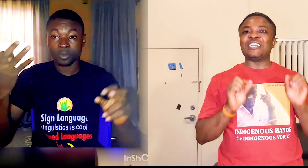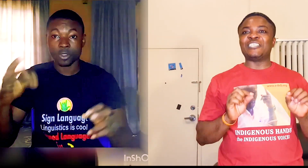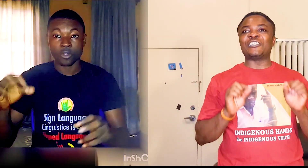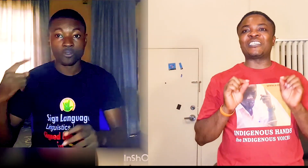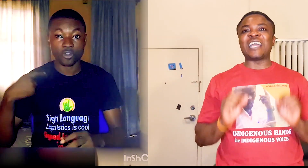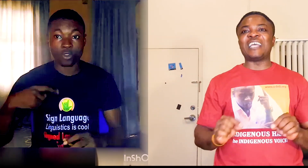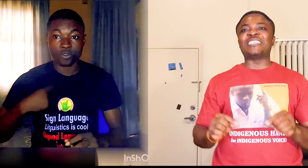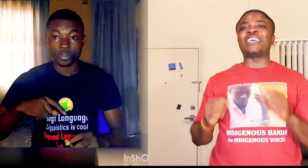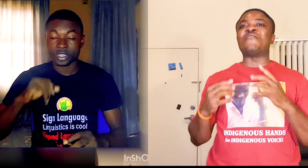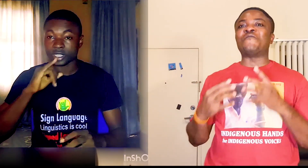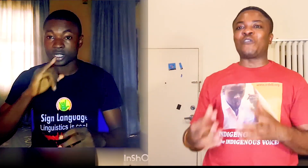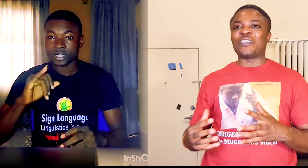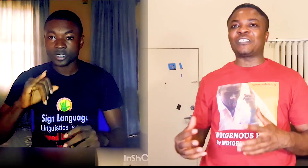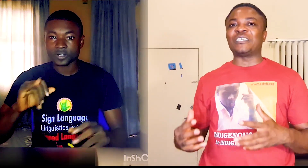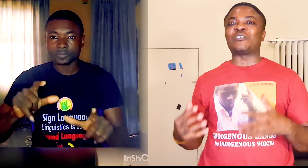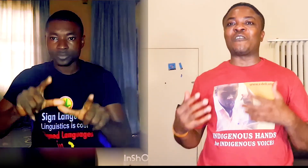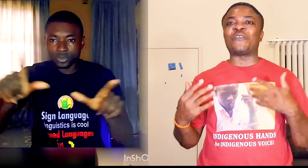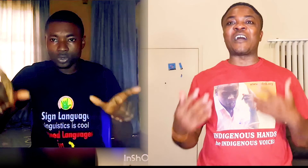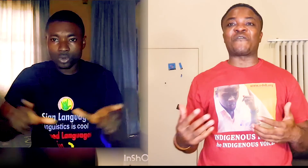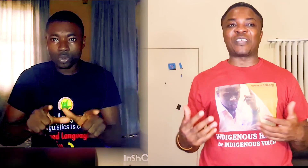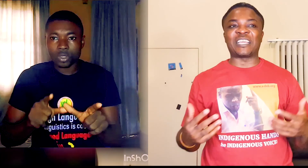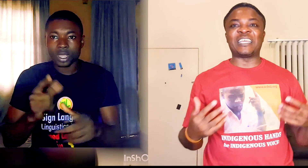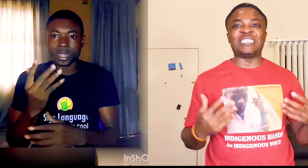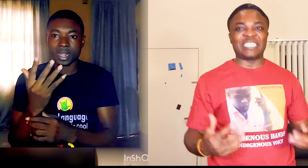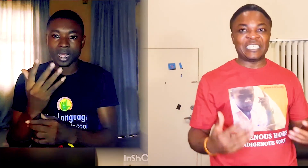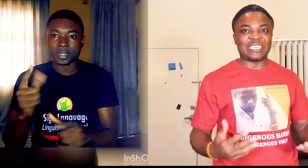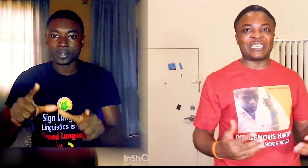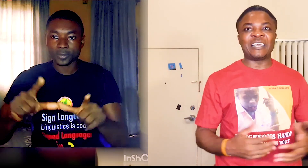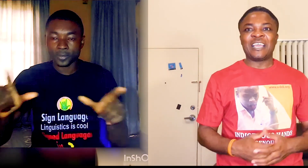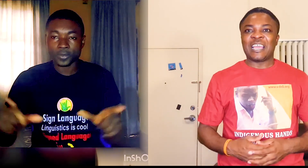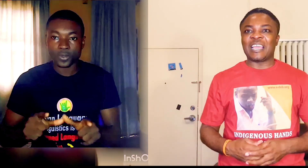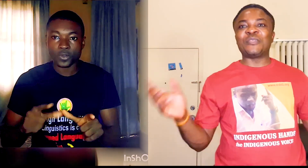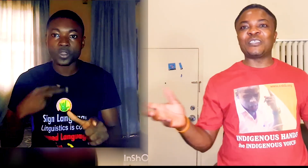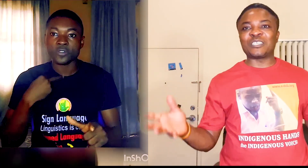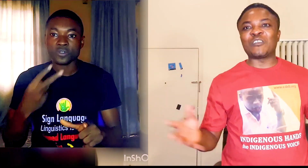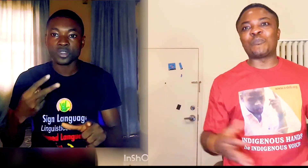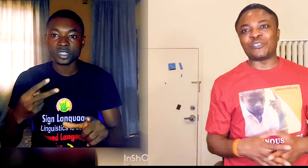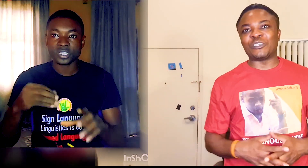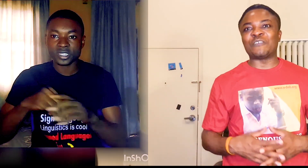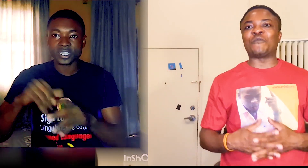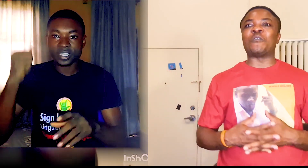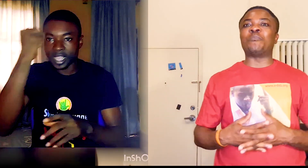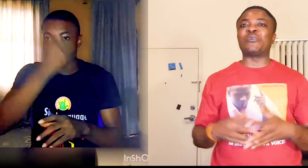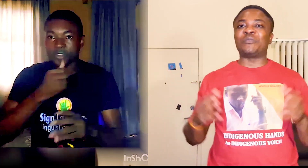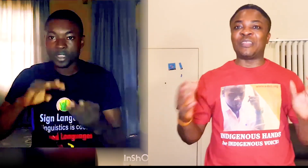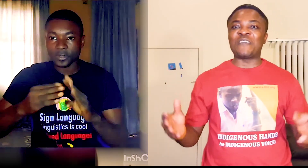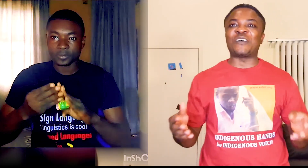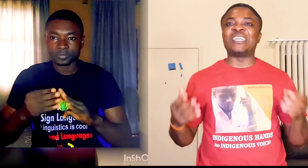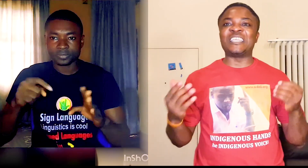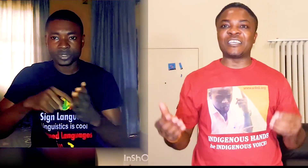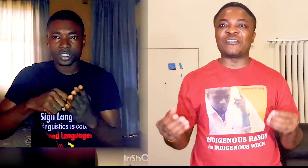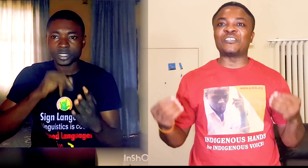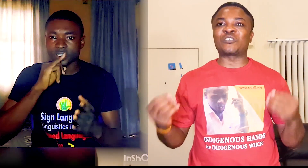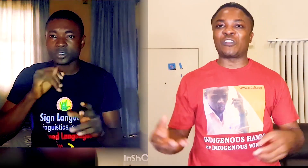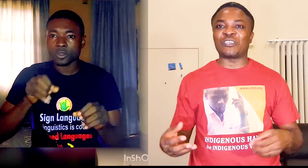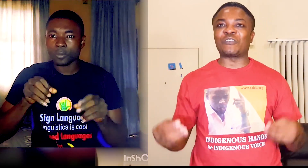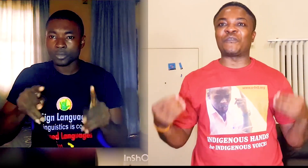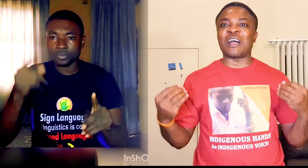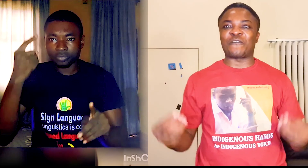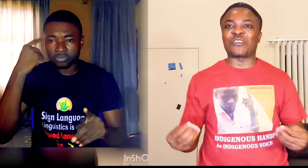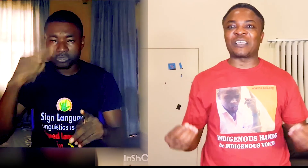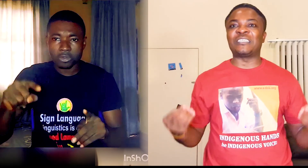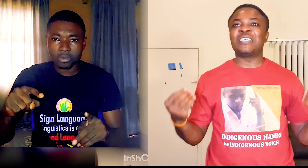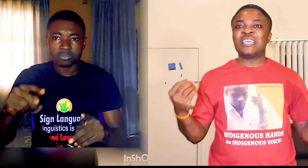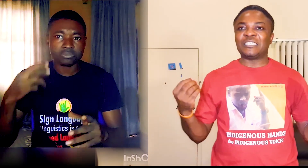the Indigenous Hands and Voices of African Identity. And this is an opportunity for both deaf and hearing scholars